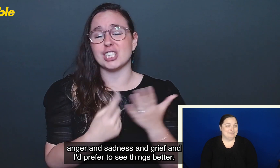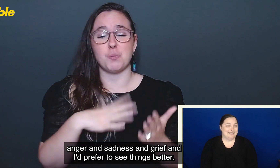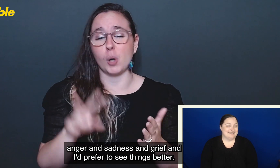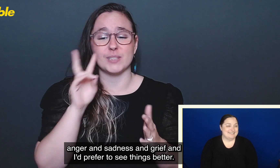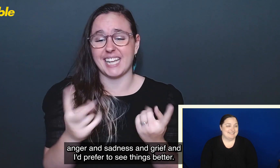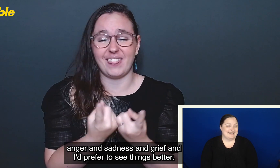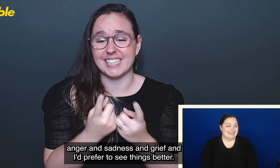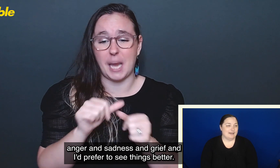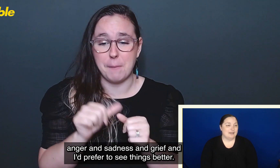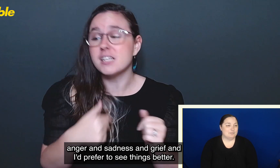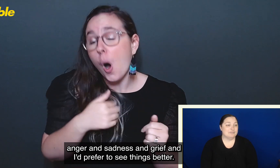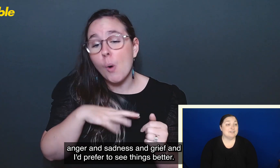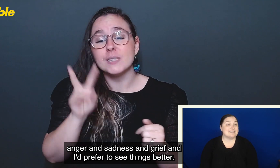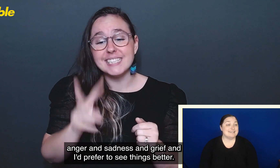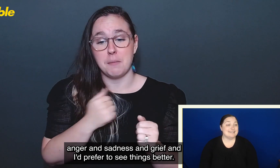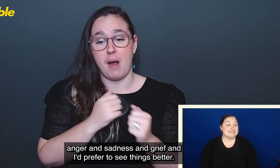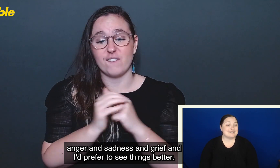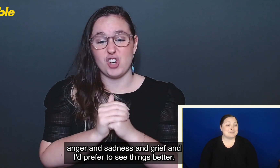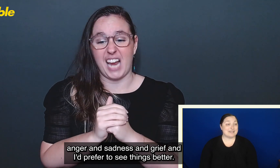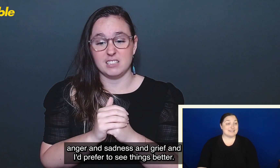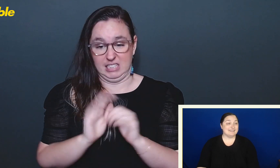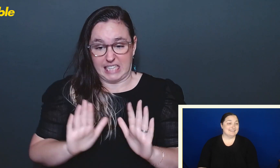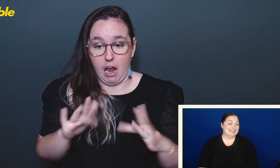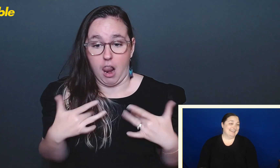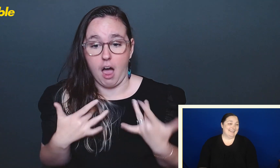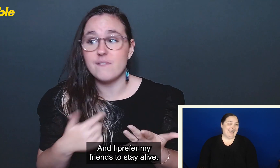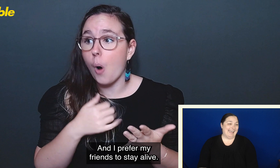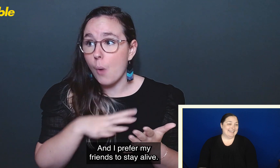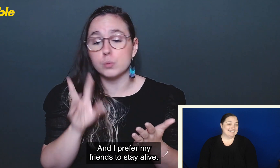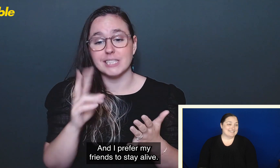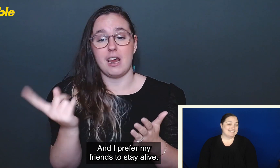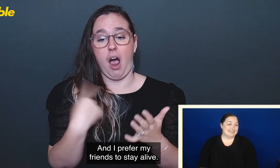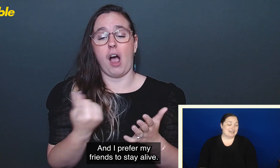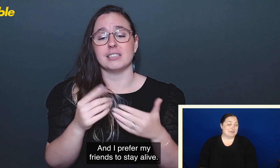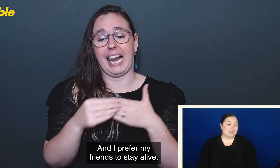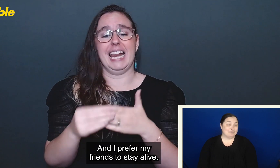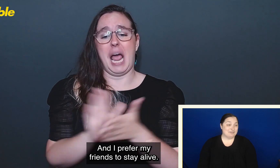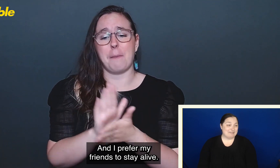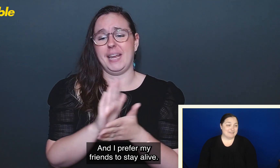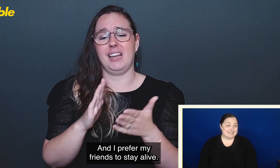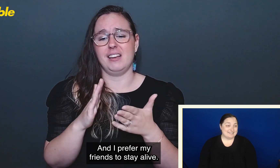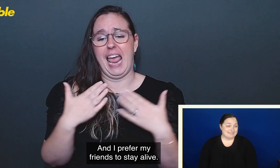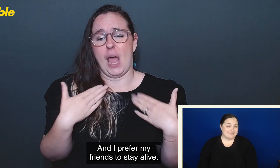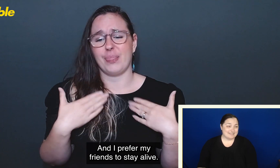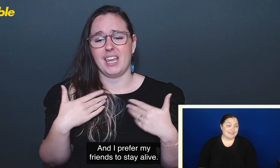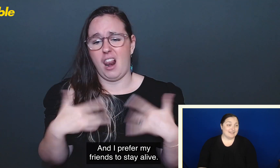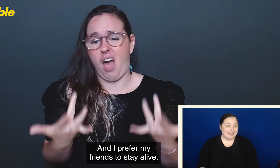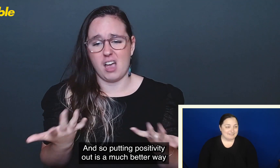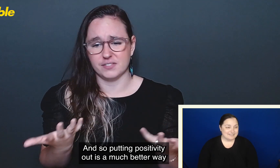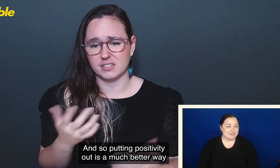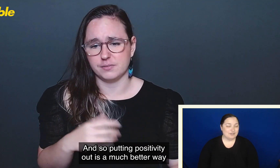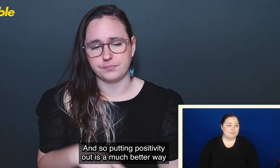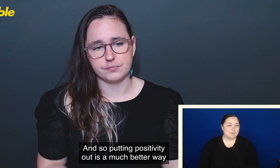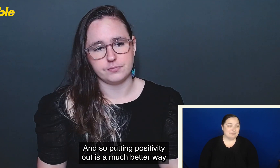grief, and I'd prefer to see things better, and I prefer my friends to stay